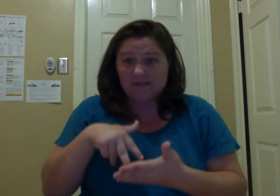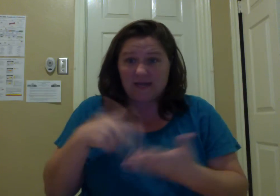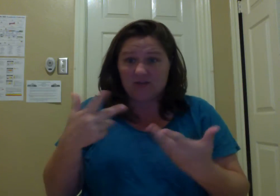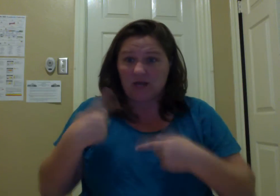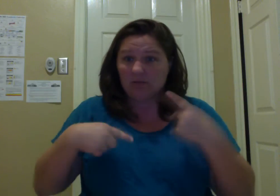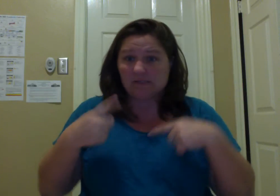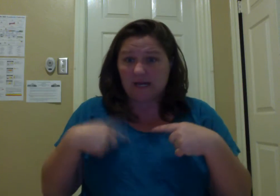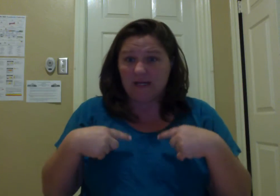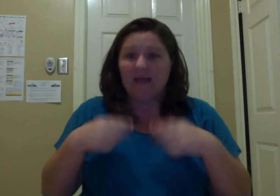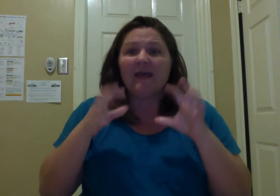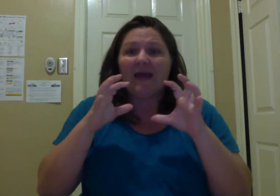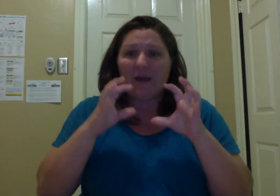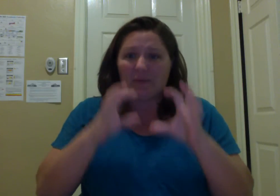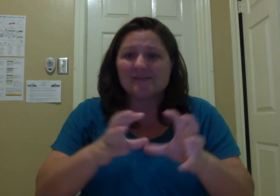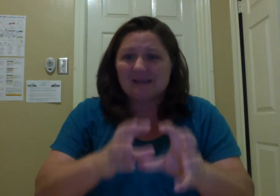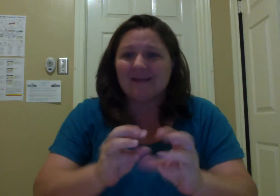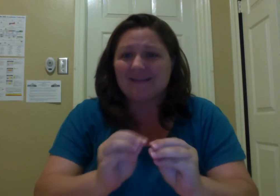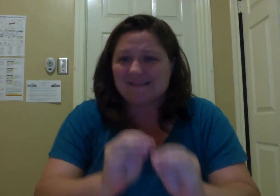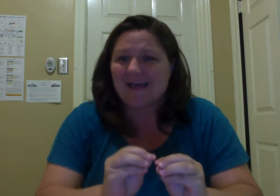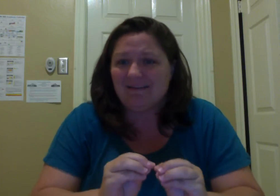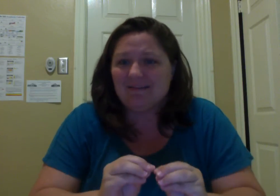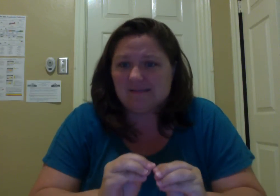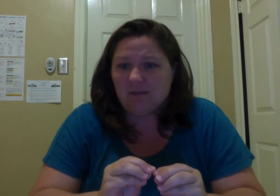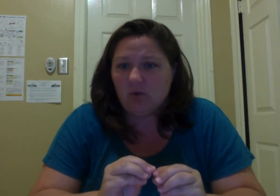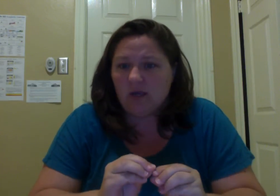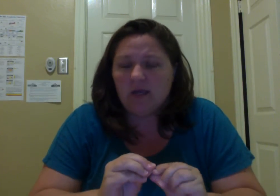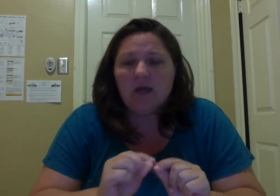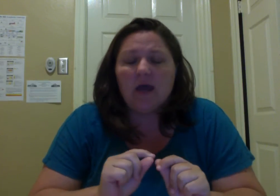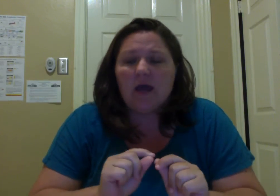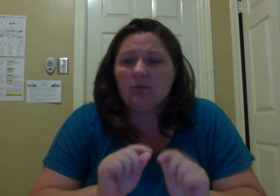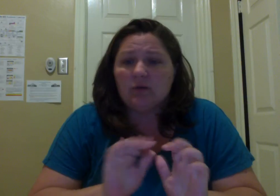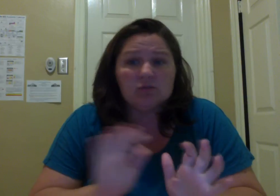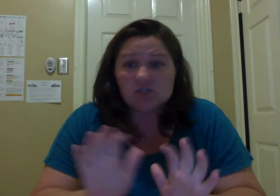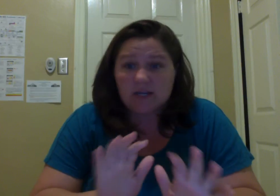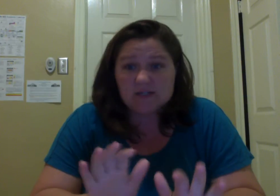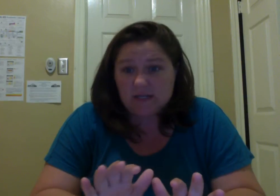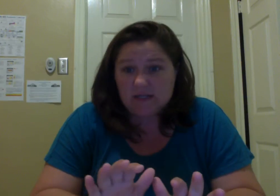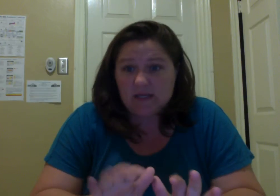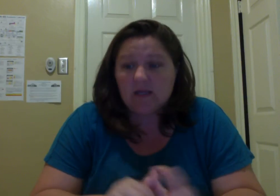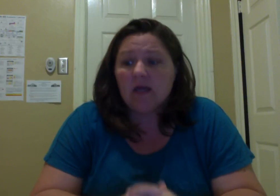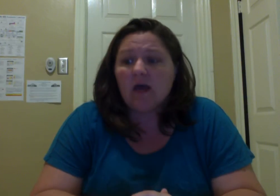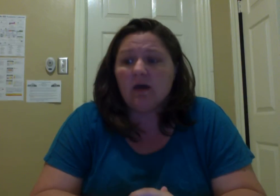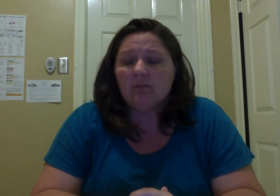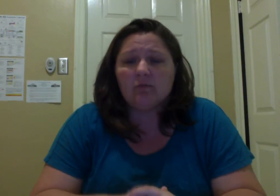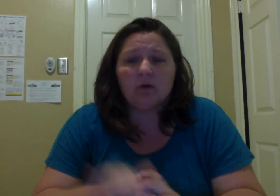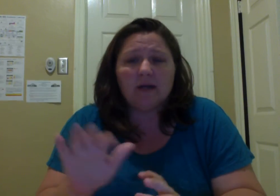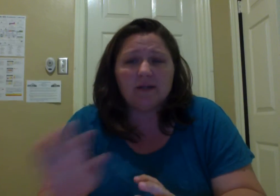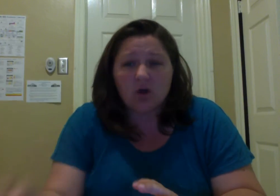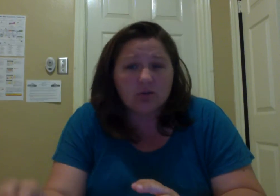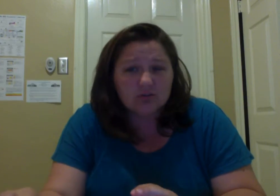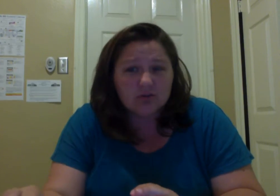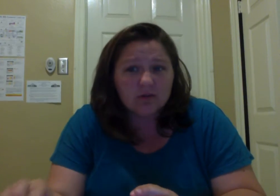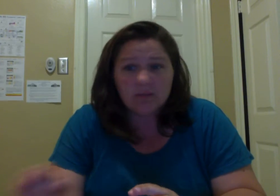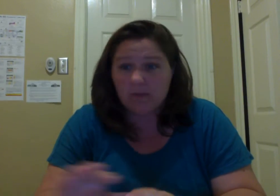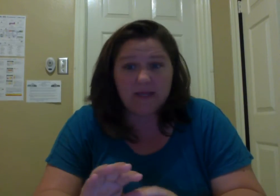stage and I was signing it, I would sign it exactly the same way. I wouldn't change anything. So I didn't alter the play in